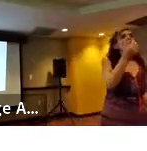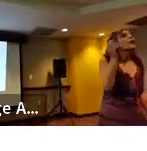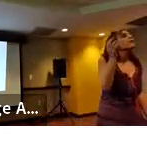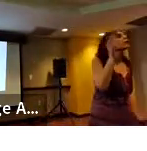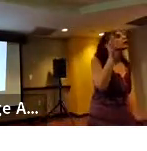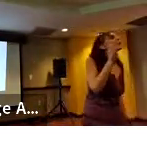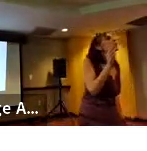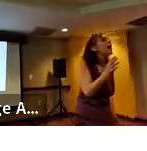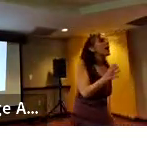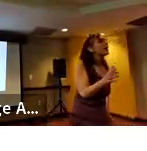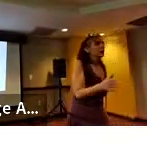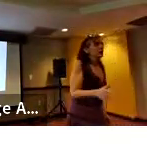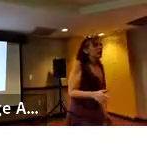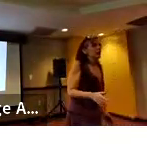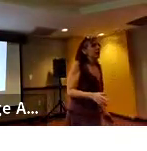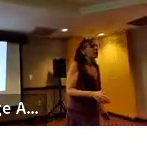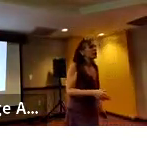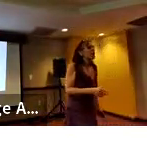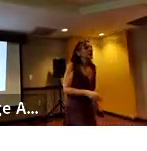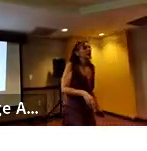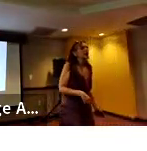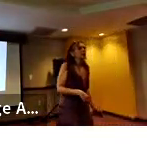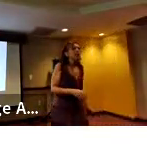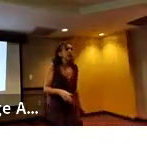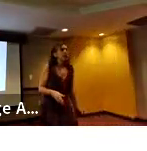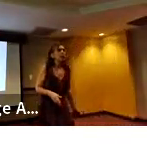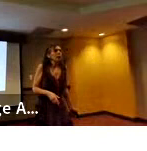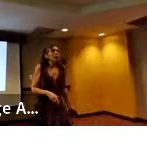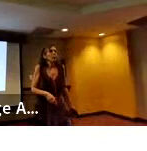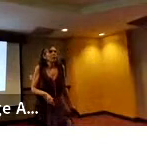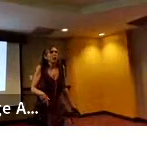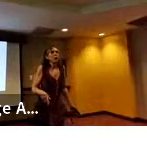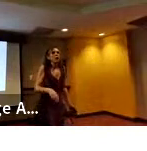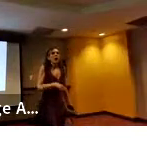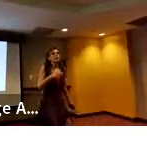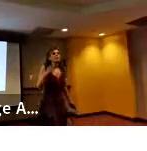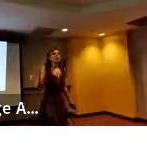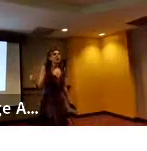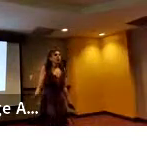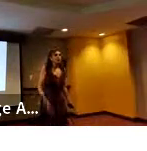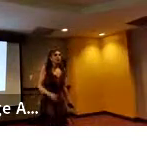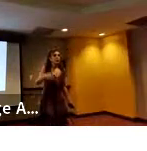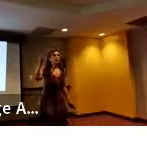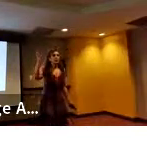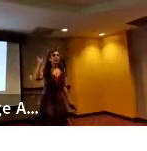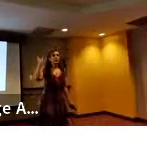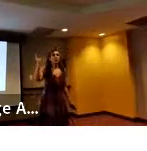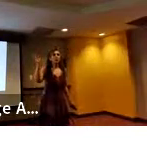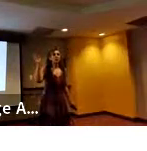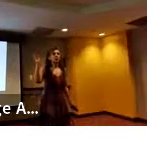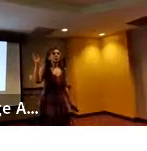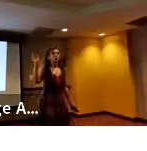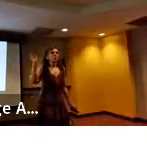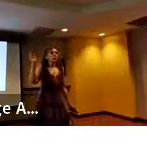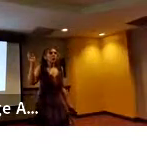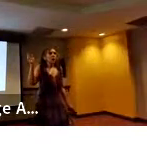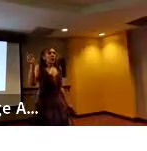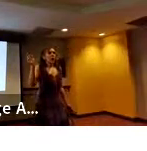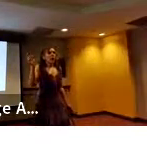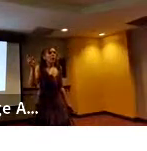that? None of us could have imagined that in 2007, something called the iPhone would suddenly